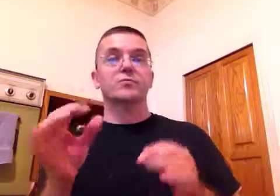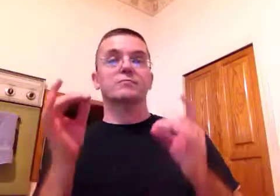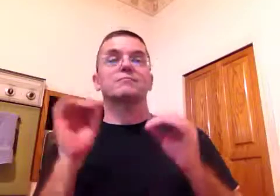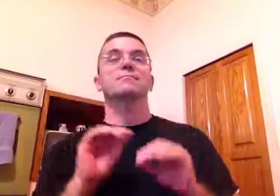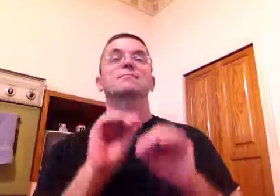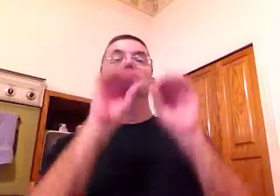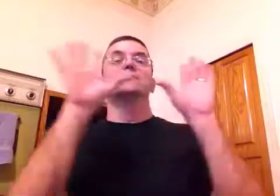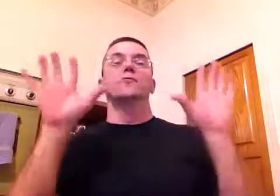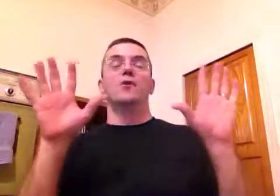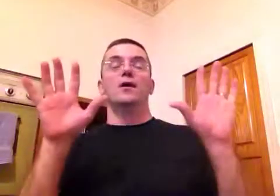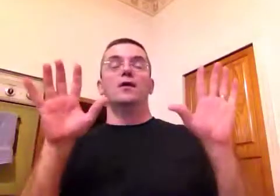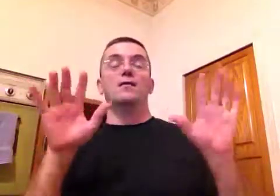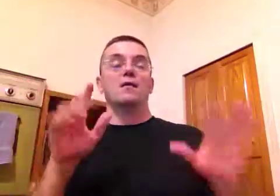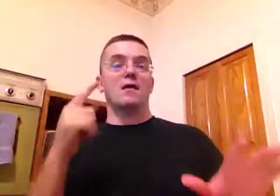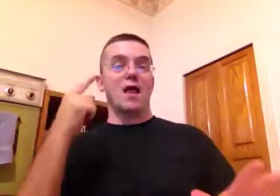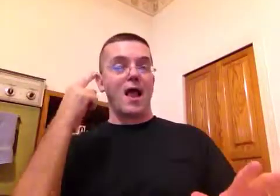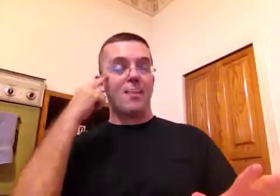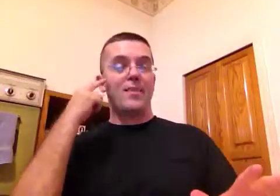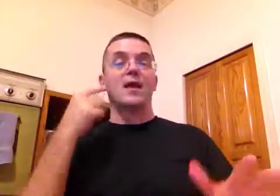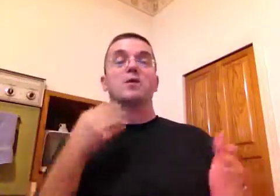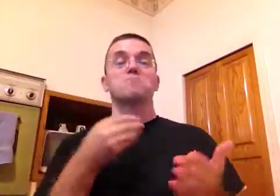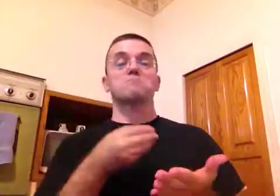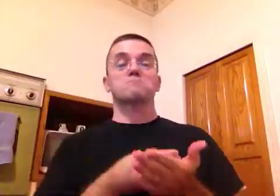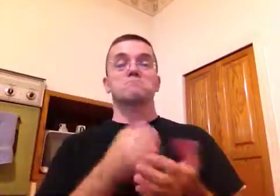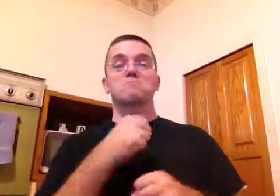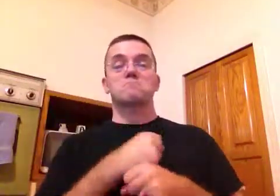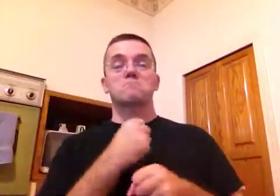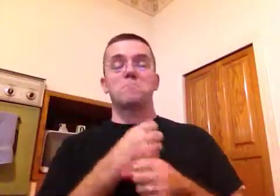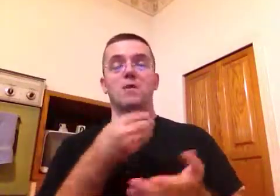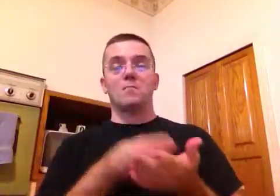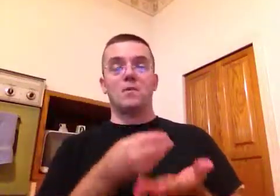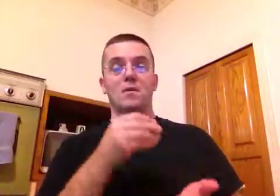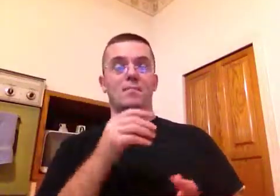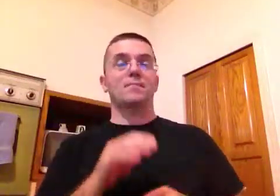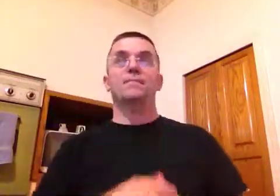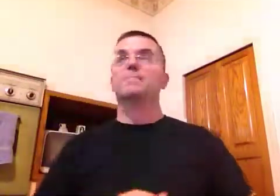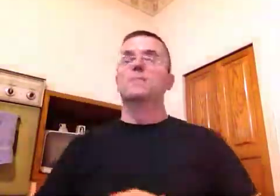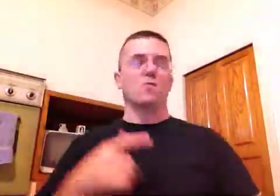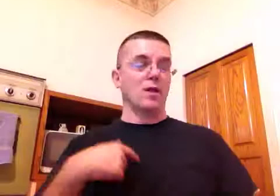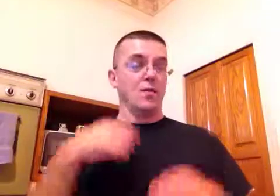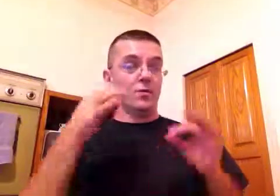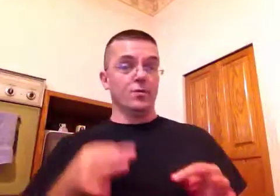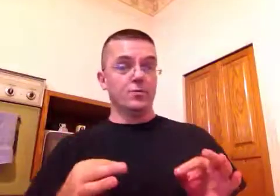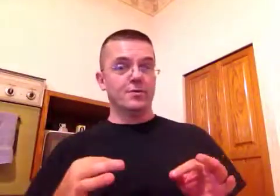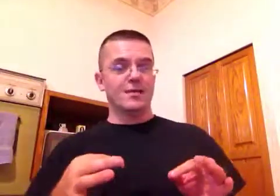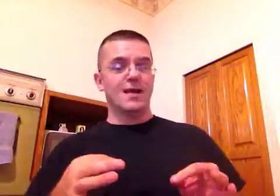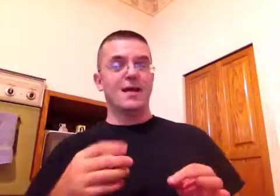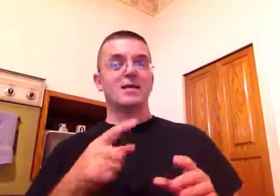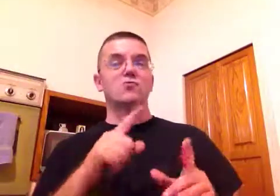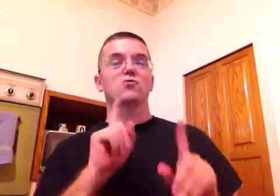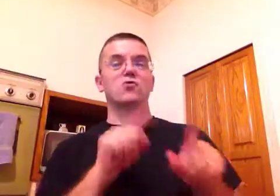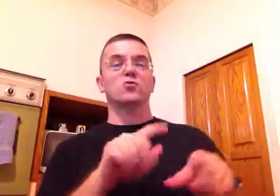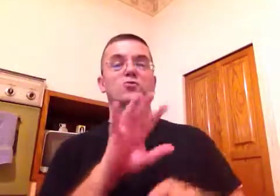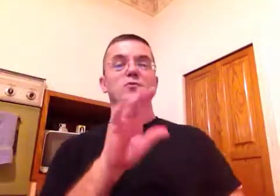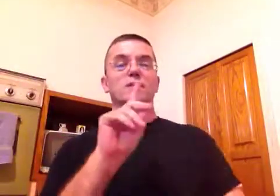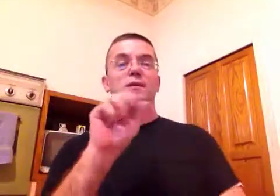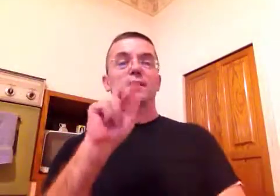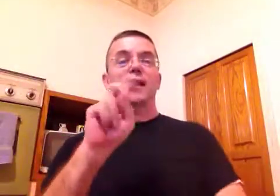to decide is that. But if I were in your shoes, what I would do before I made the decision, just go to DaveRamsey.com, click on ELP for